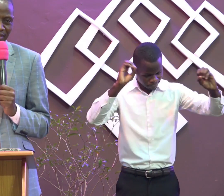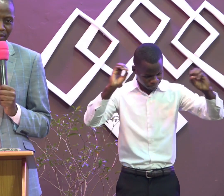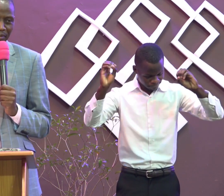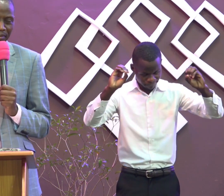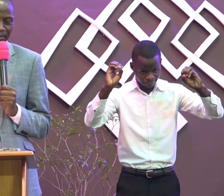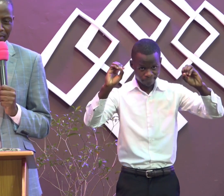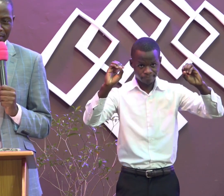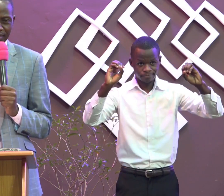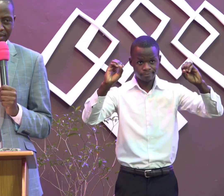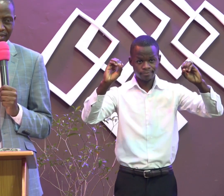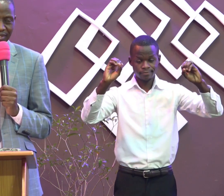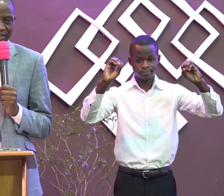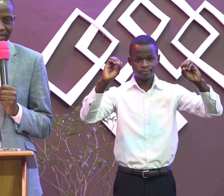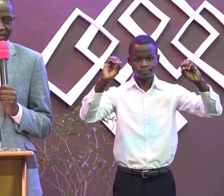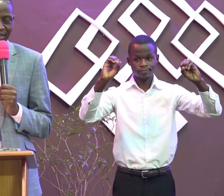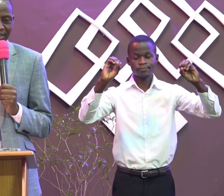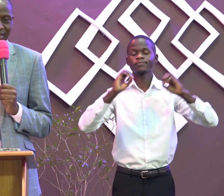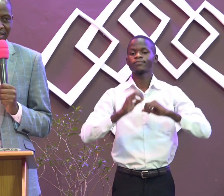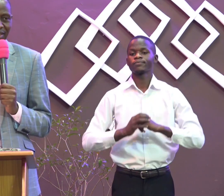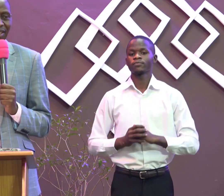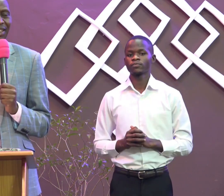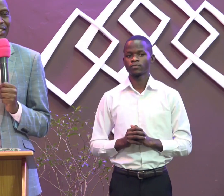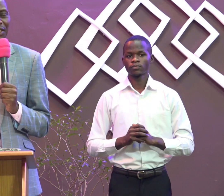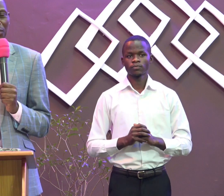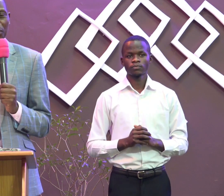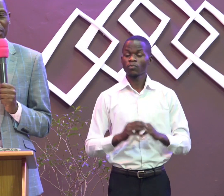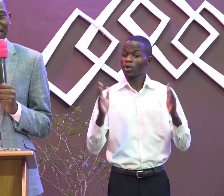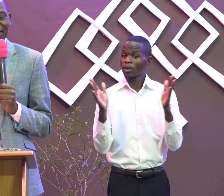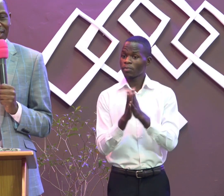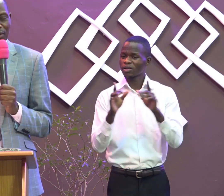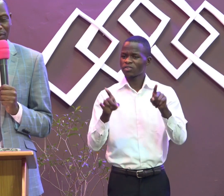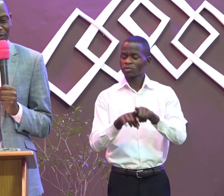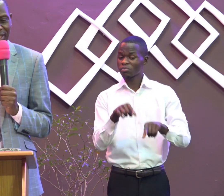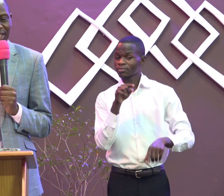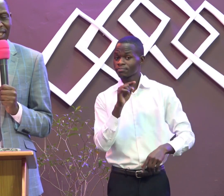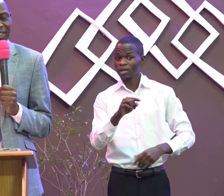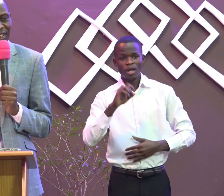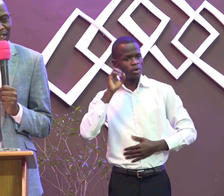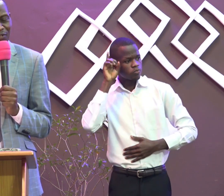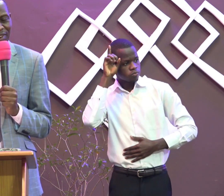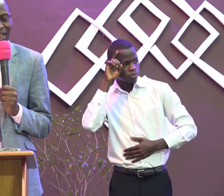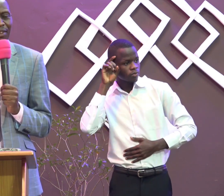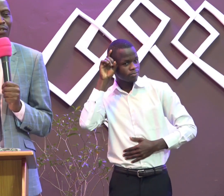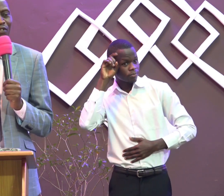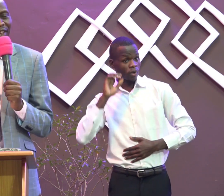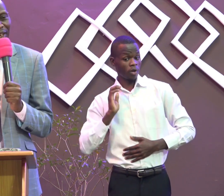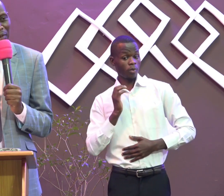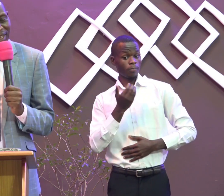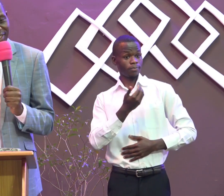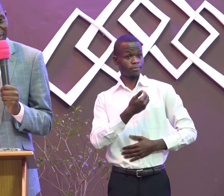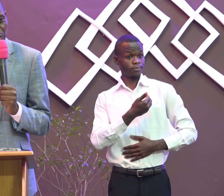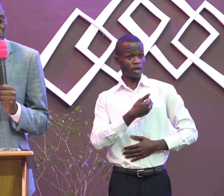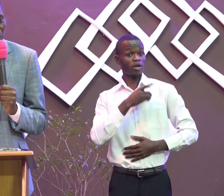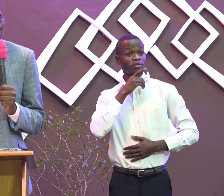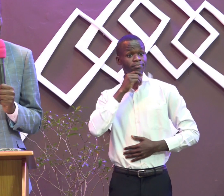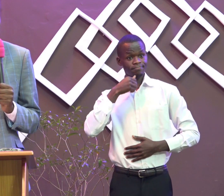have anything inside of us against this. Ereche chirozo chata atawafe, gatanafa, fengabe